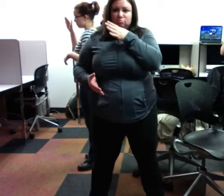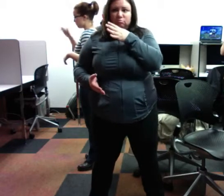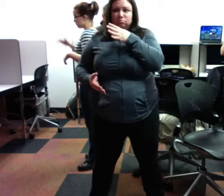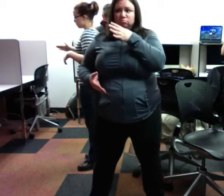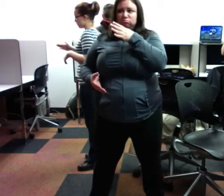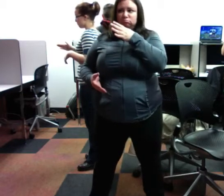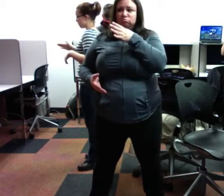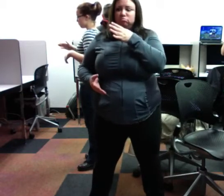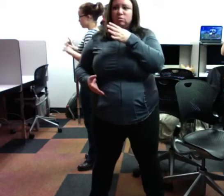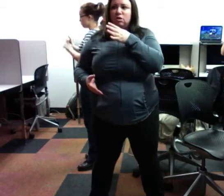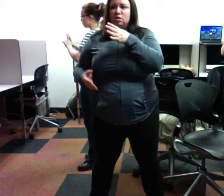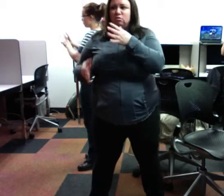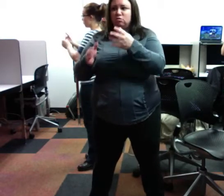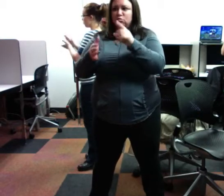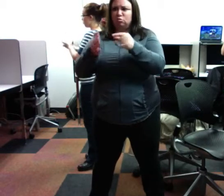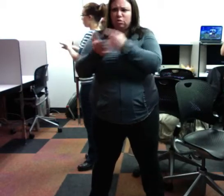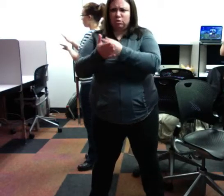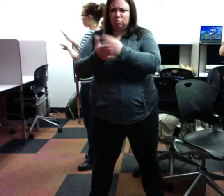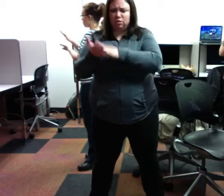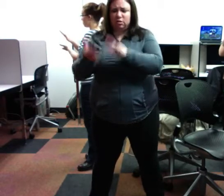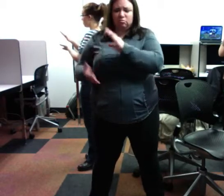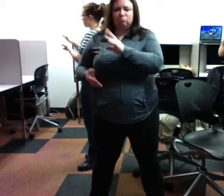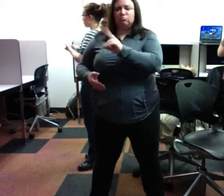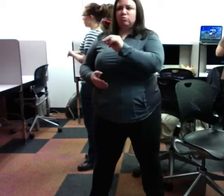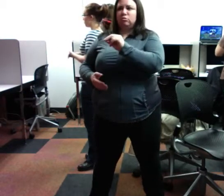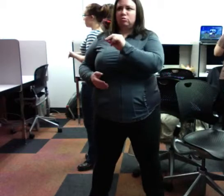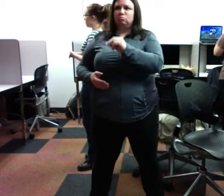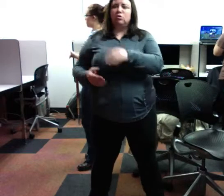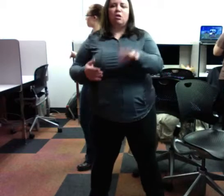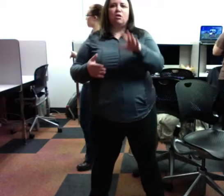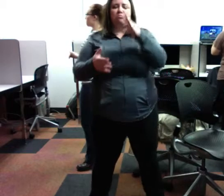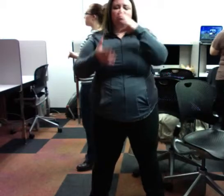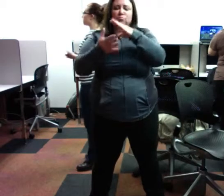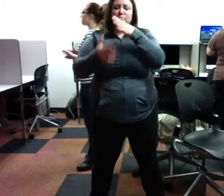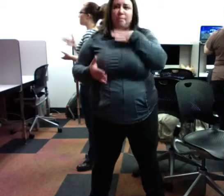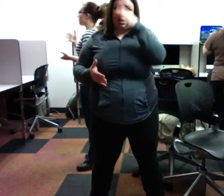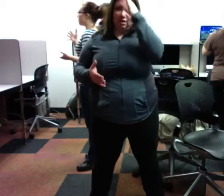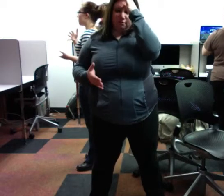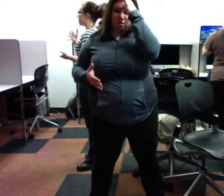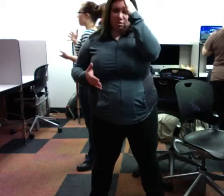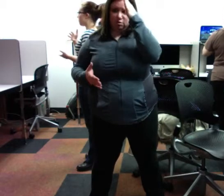parents promised that I would go to college. This was the start in my life.